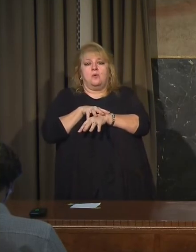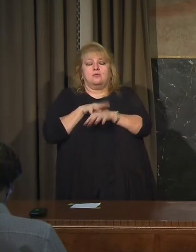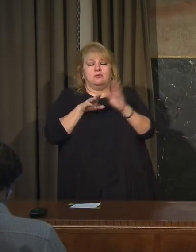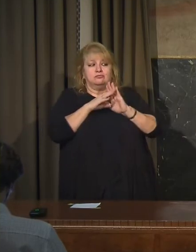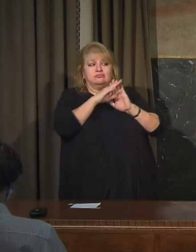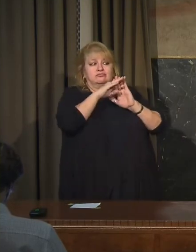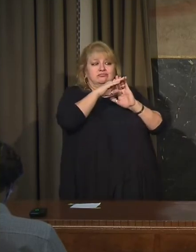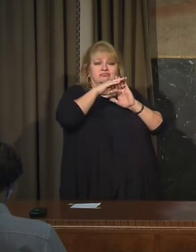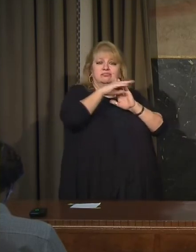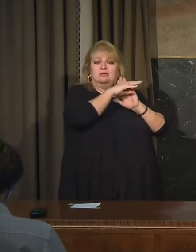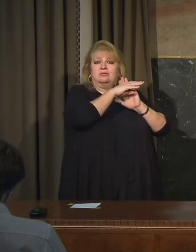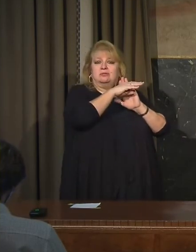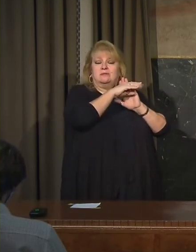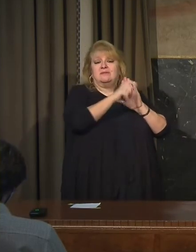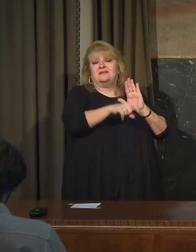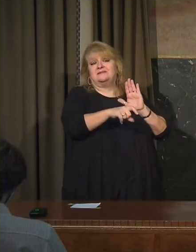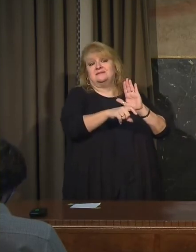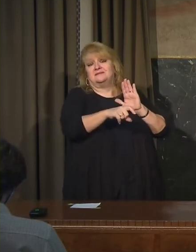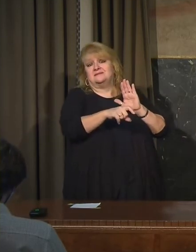of Louisiana